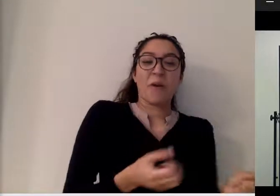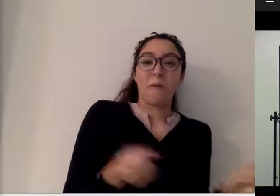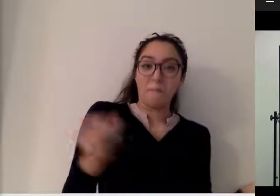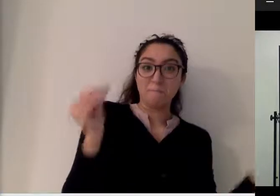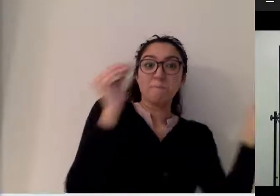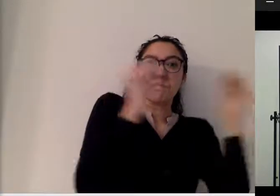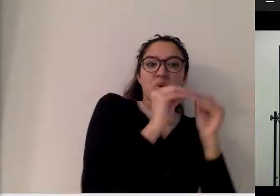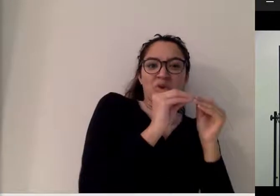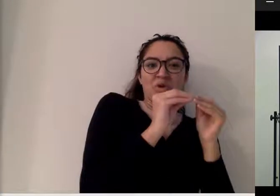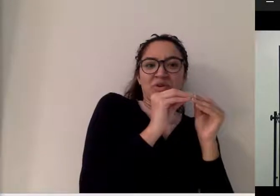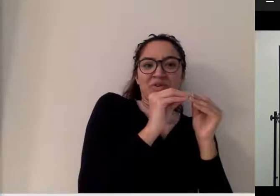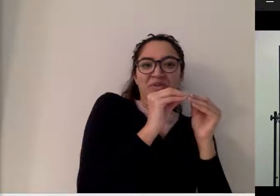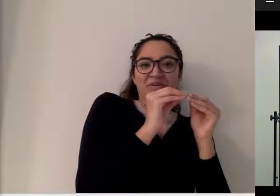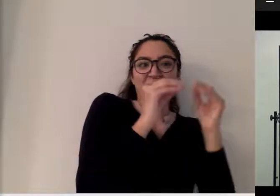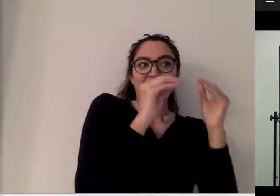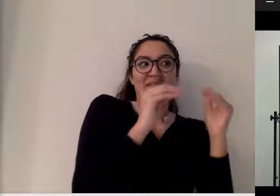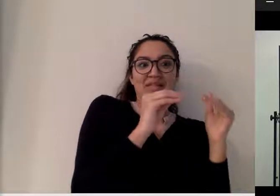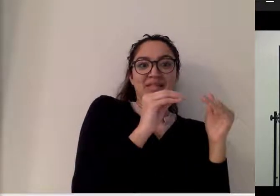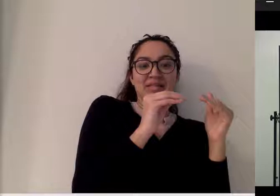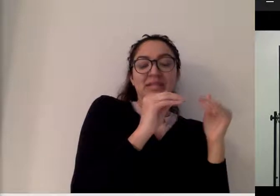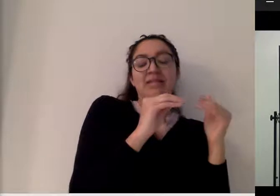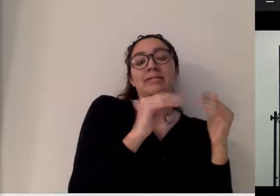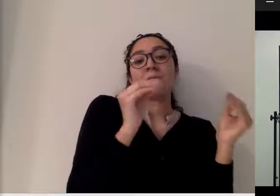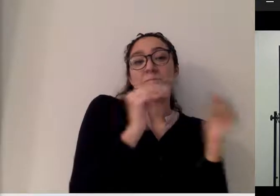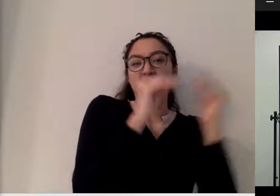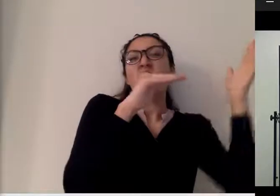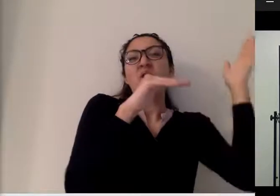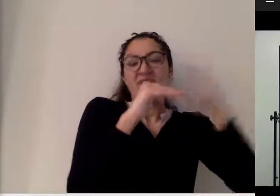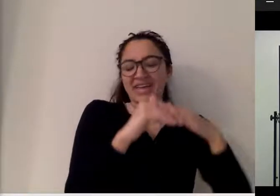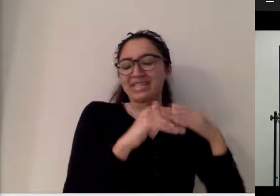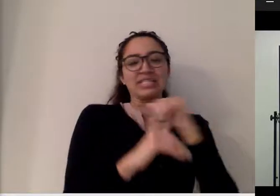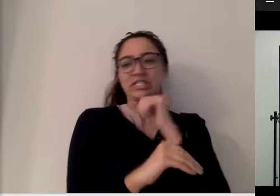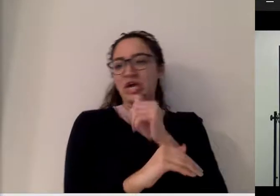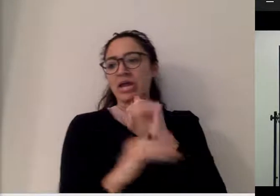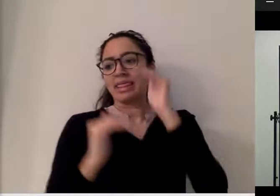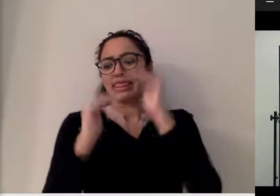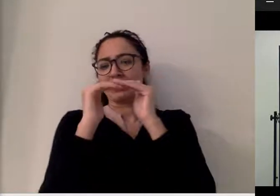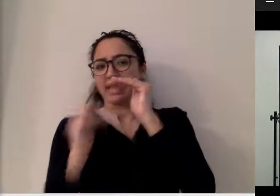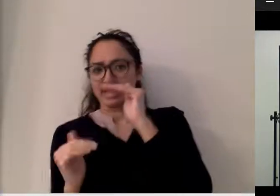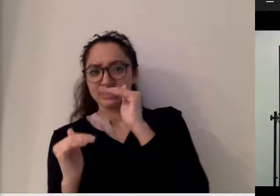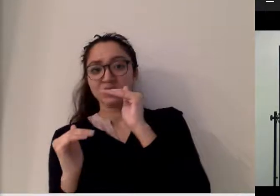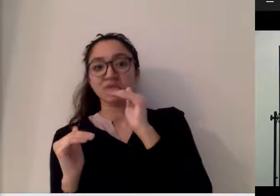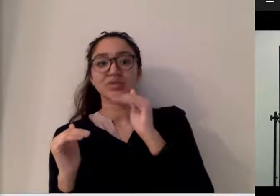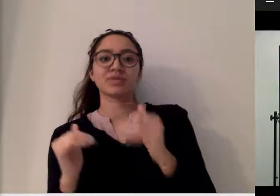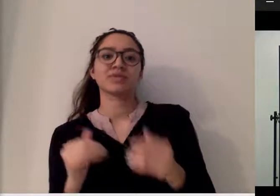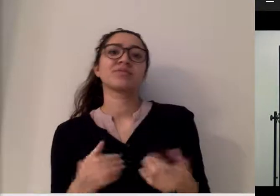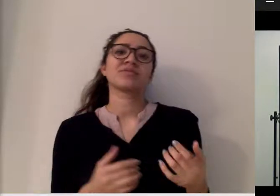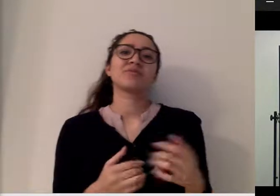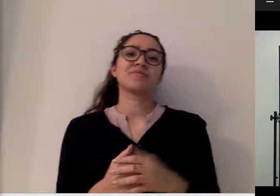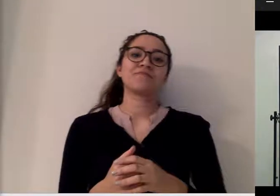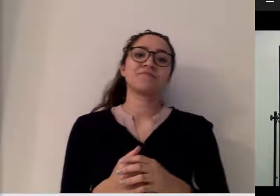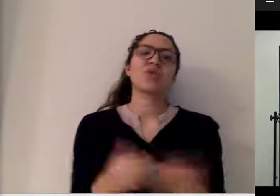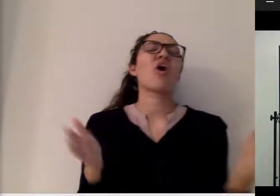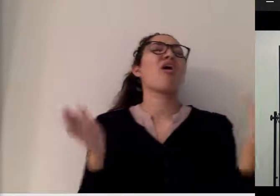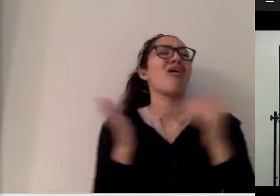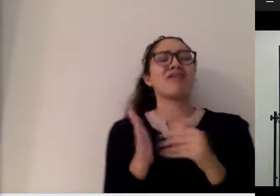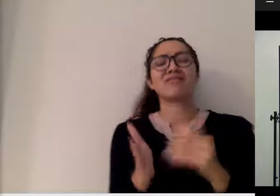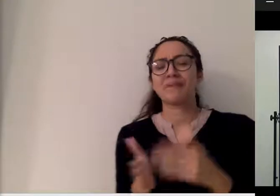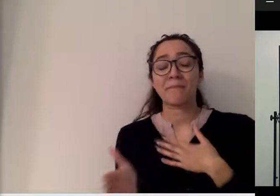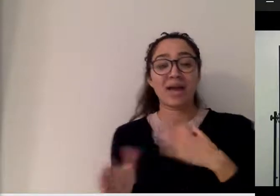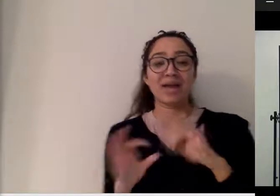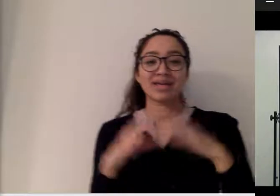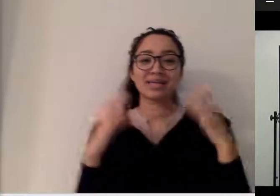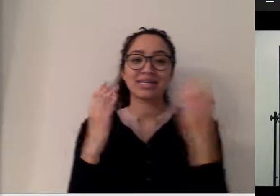your notes rather than not enough. And oftentimes in my class, I see students looking at